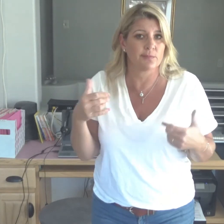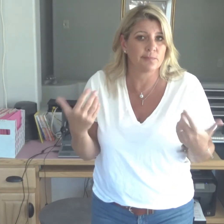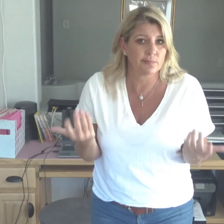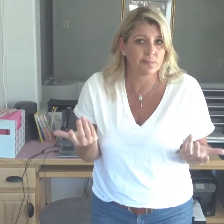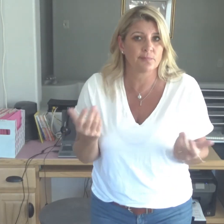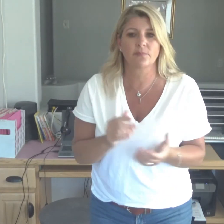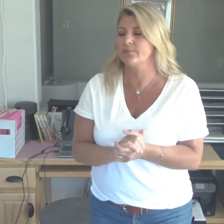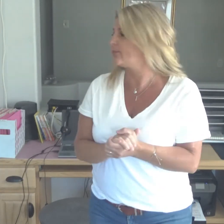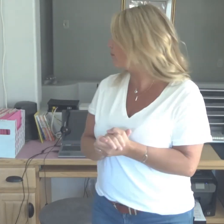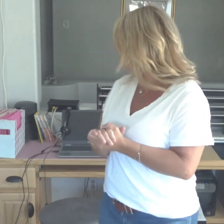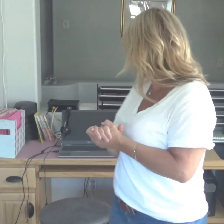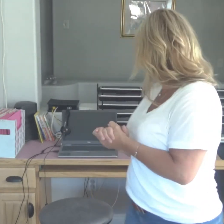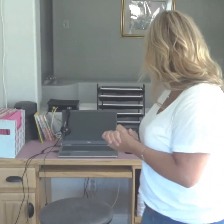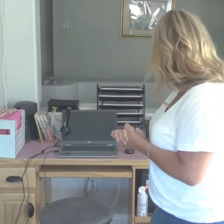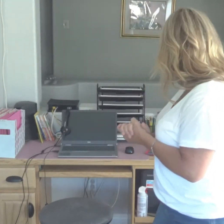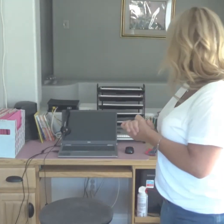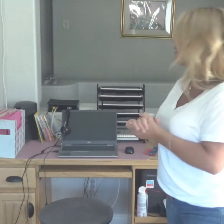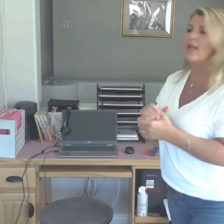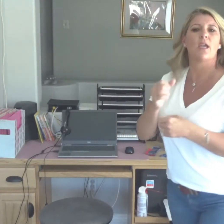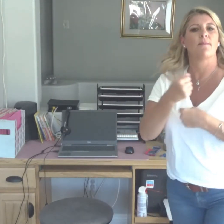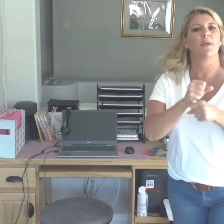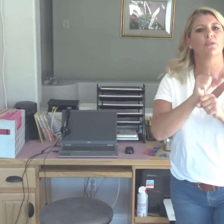at the same time I'm working as well.